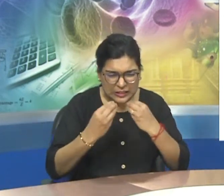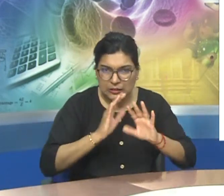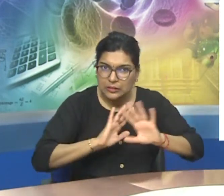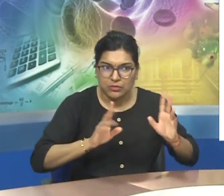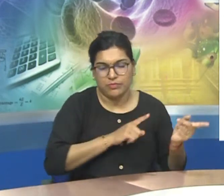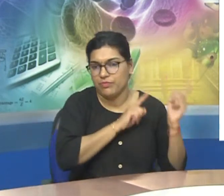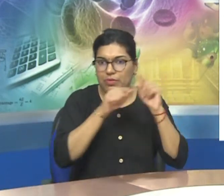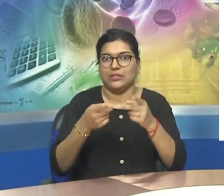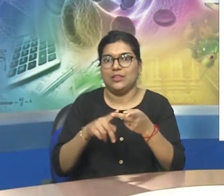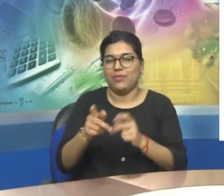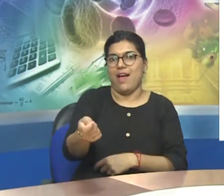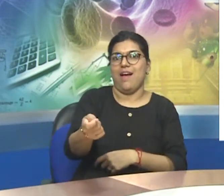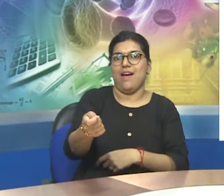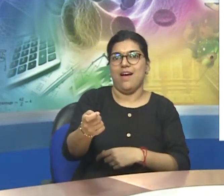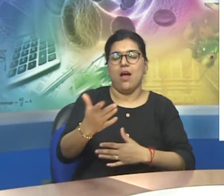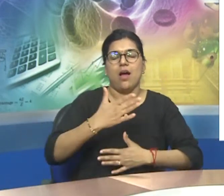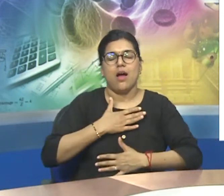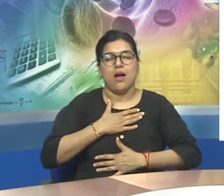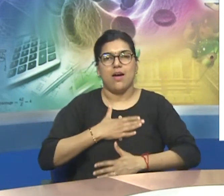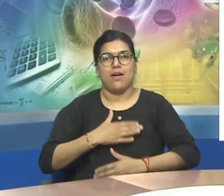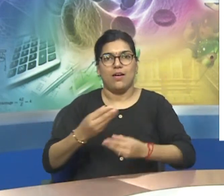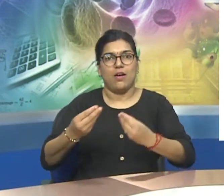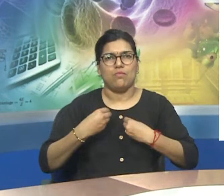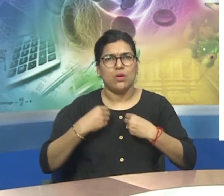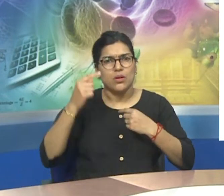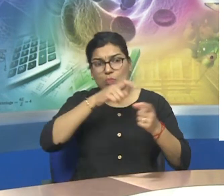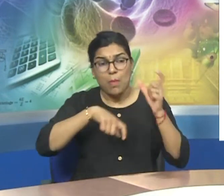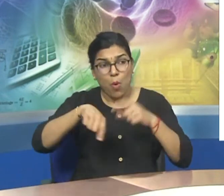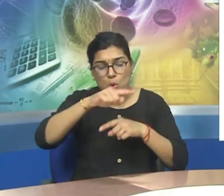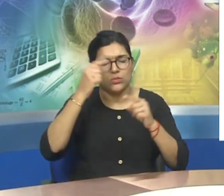programs. This is the schedule of everyone.